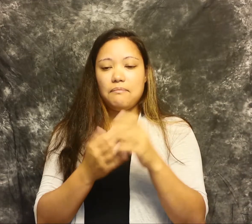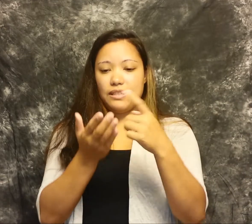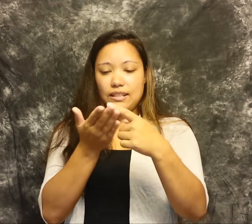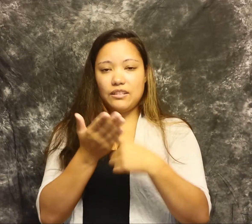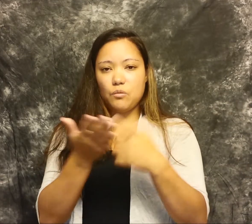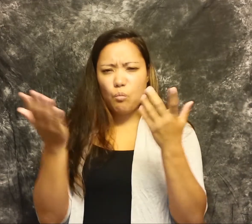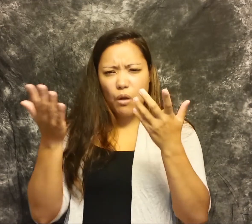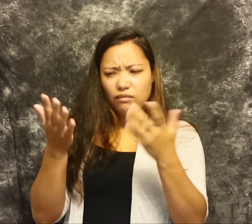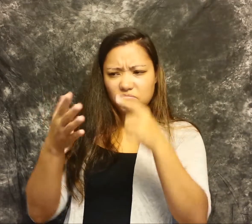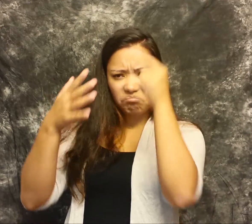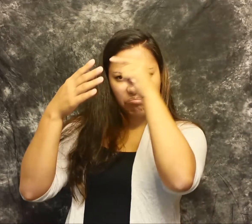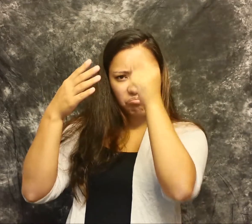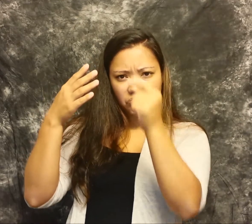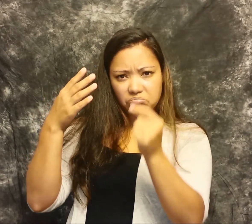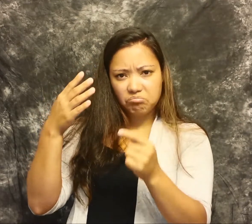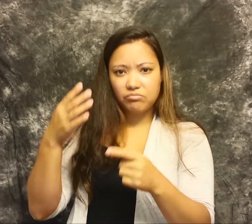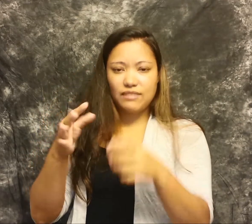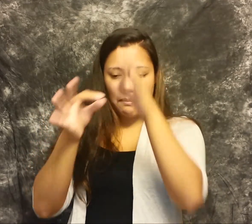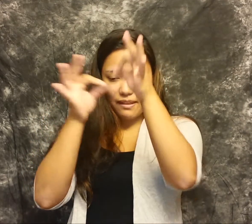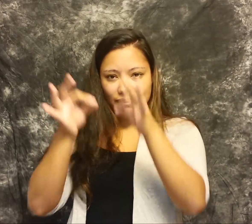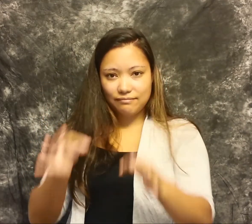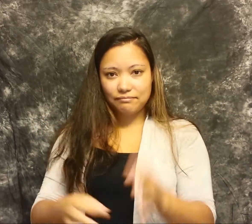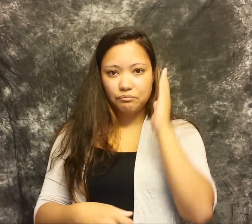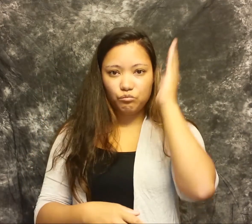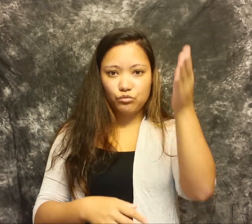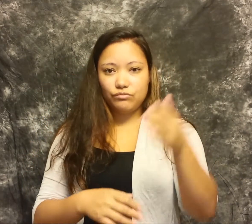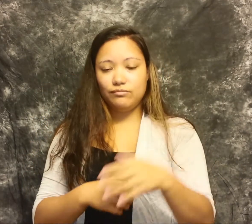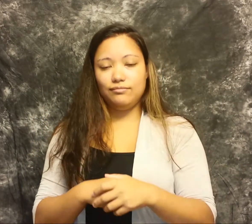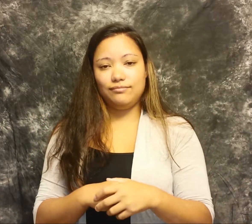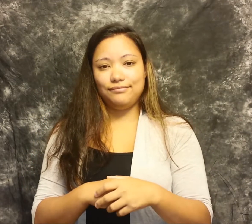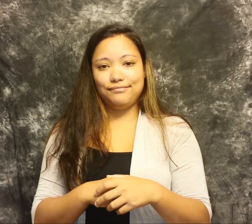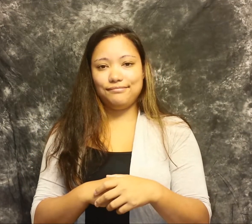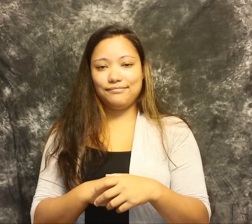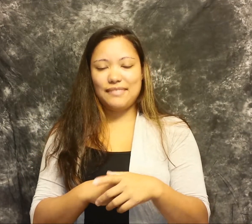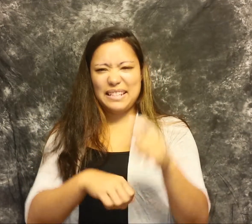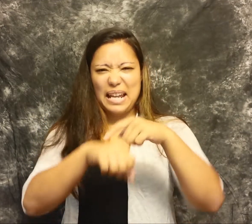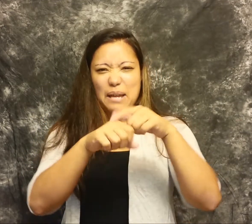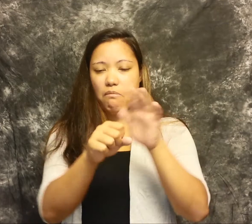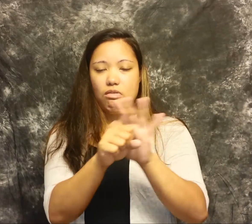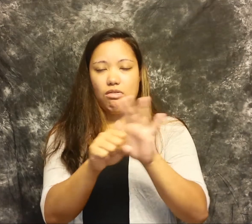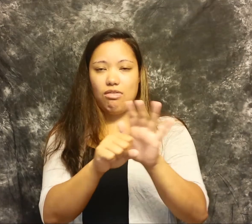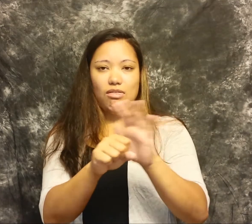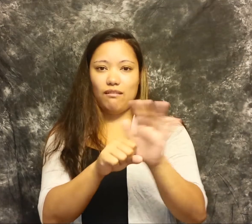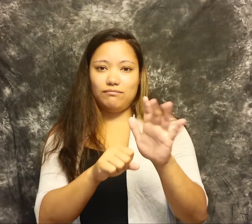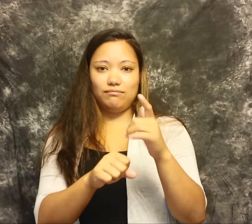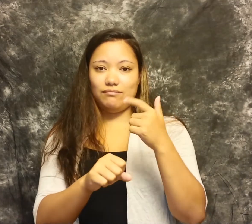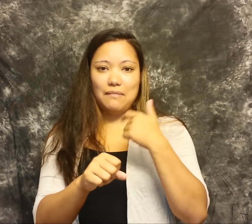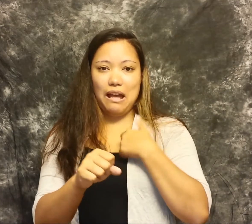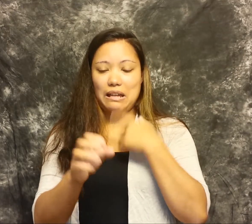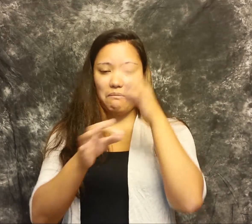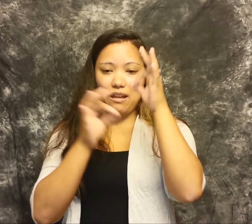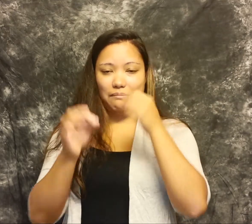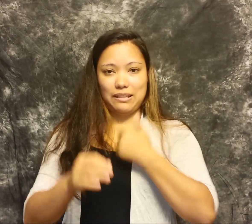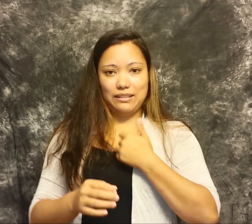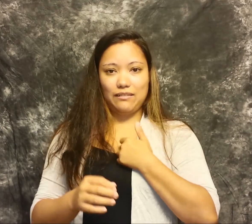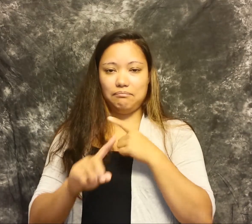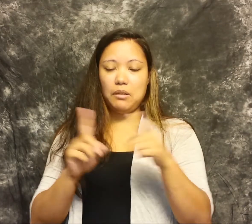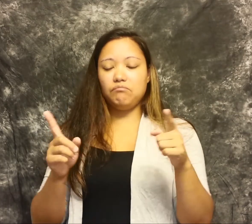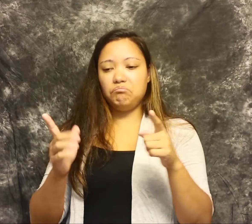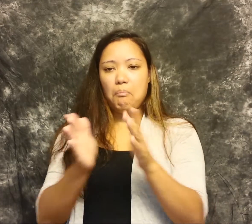love to share and never enough time, so I'll go ahead and just sort of give you a bunch. You can kind of pass them back. If there are extras